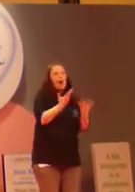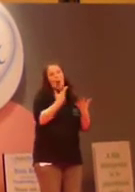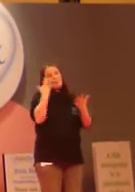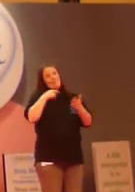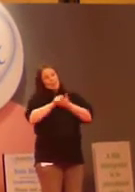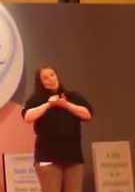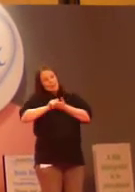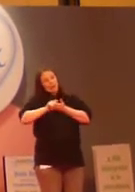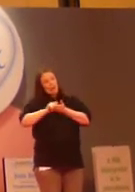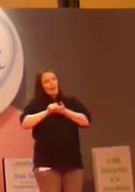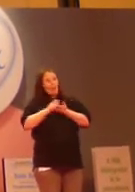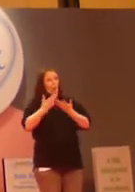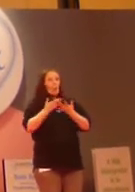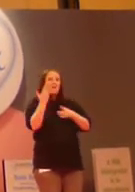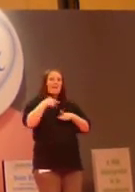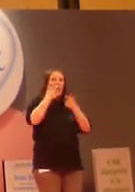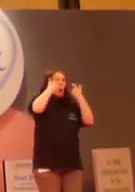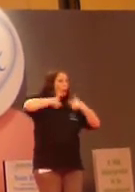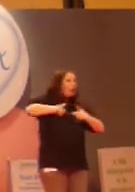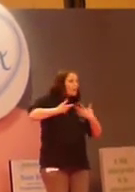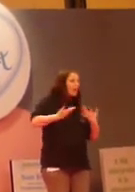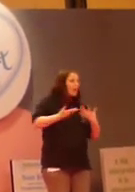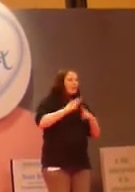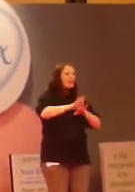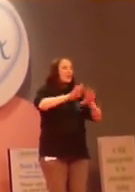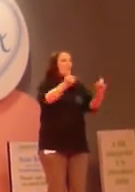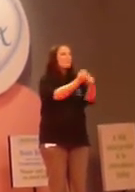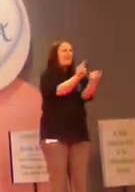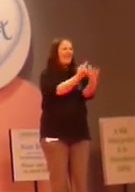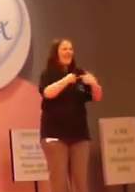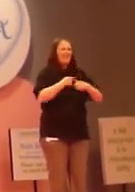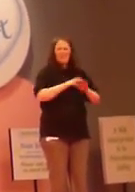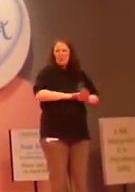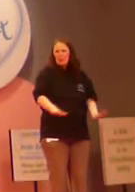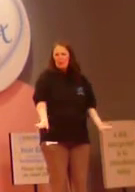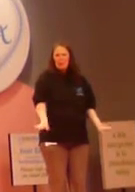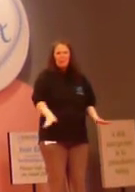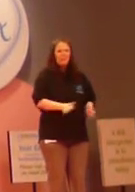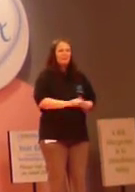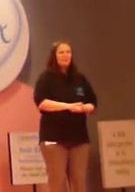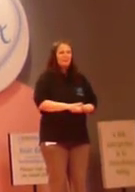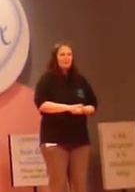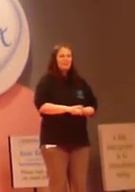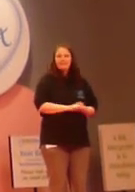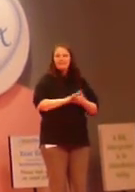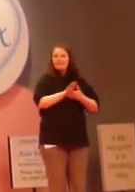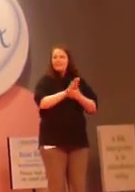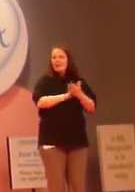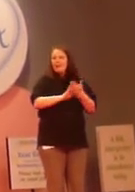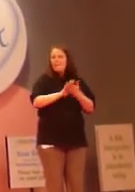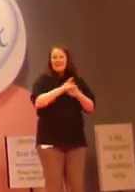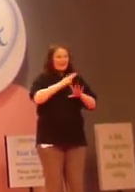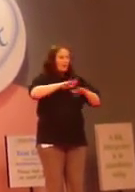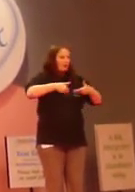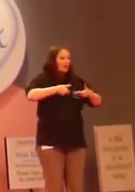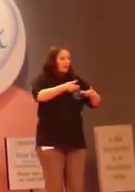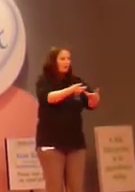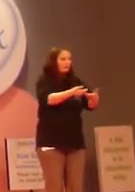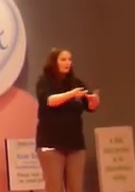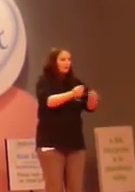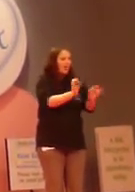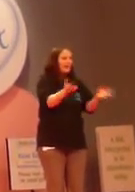I used to be a lawyer. I'm not a manufacturer, I'm not a product maker, I'm not a service provider. Why